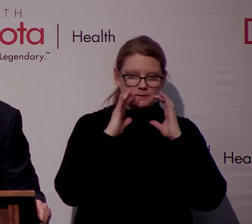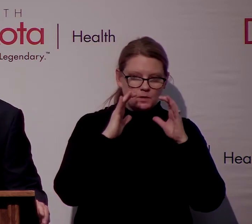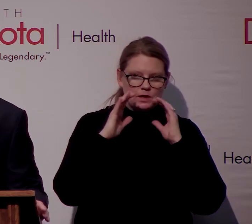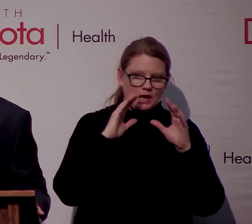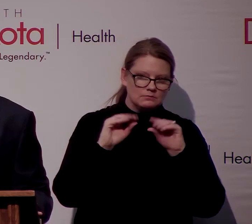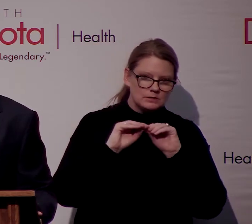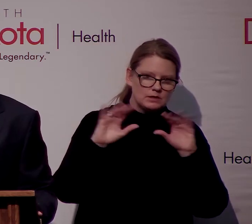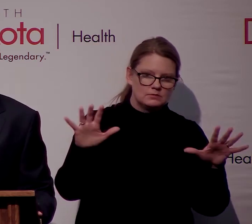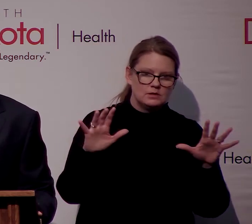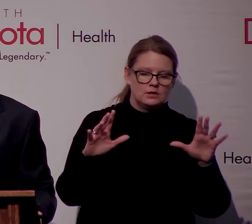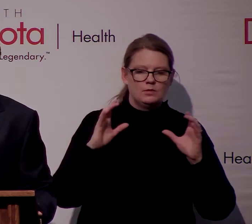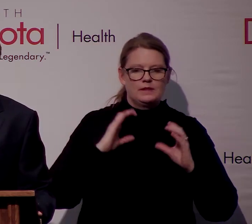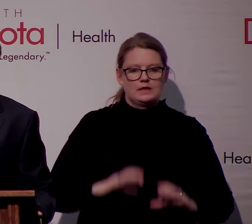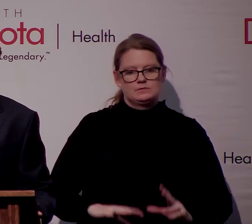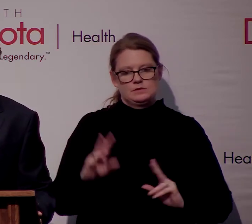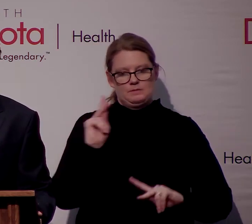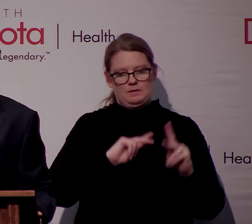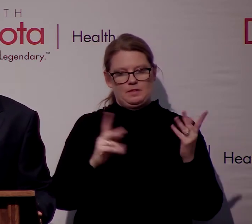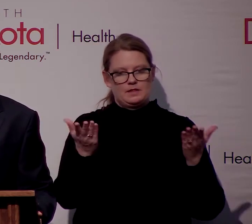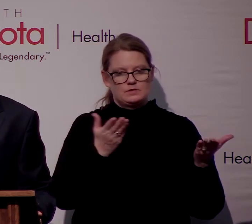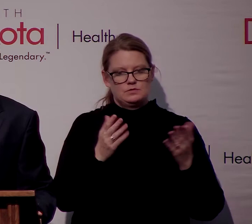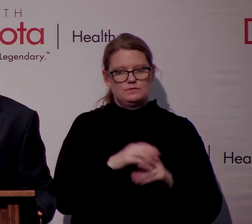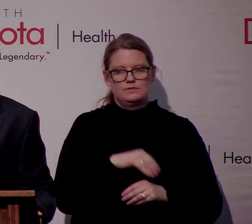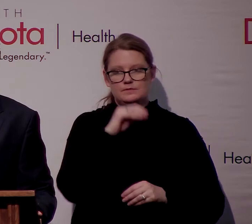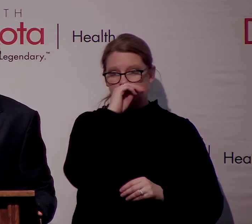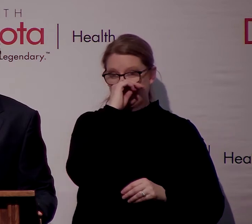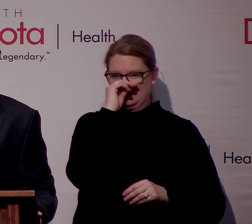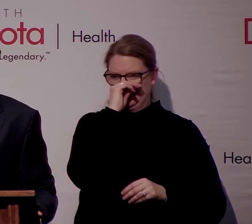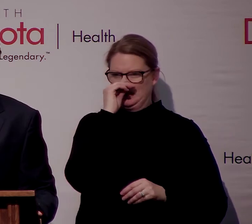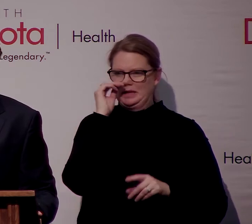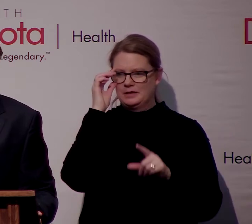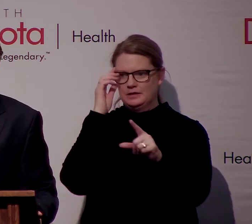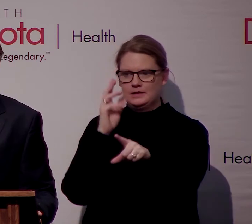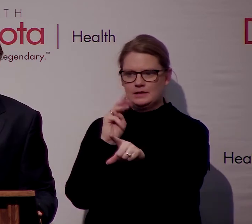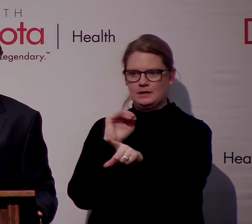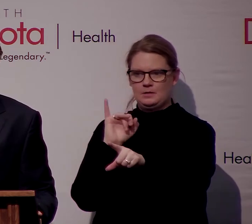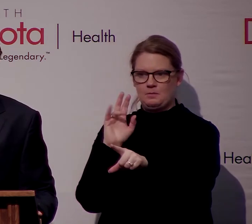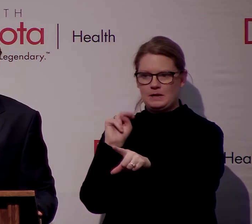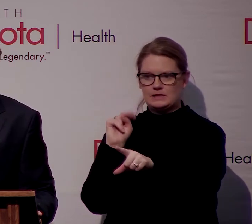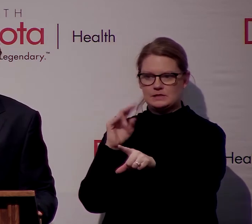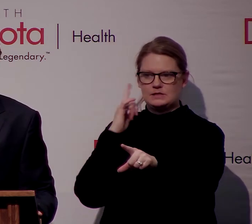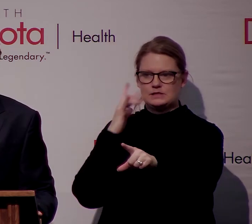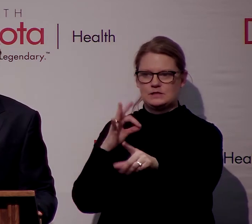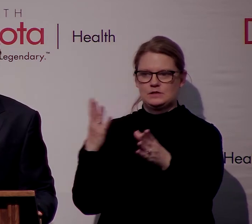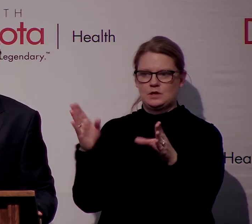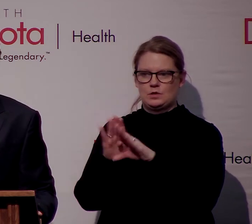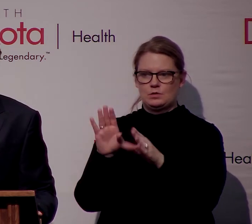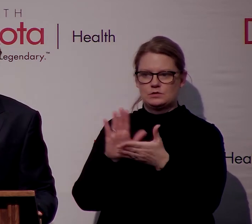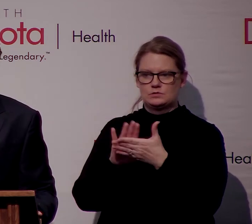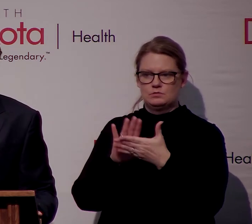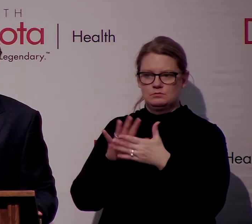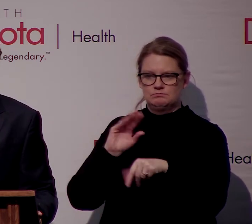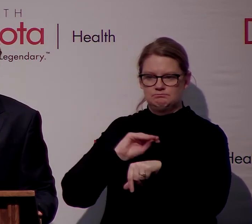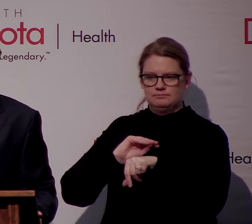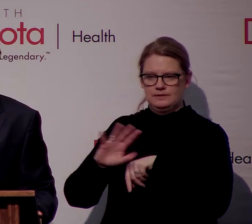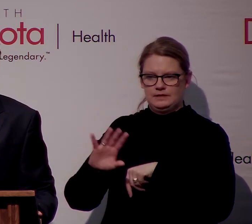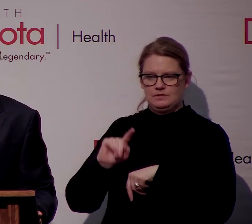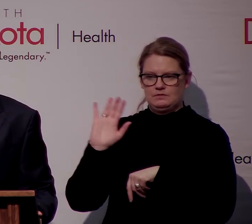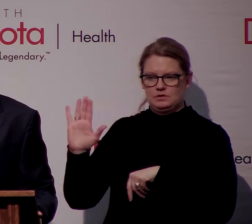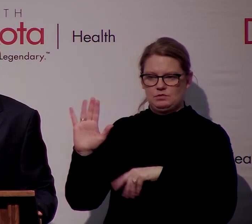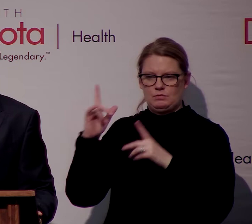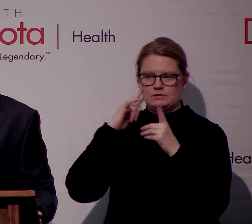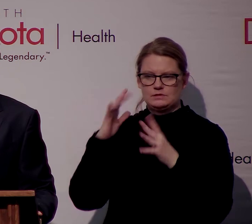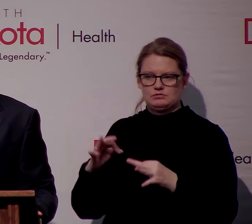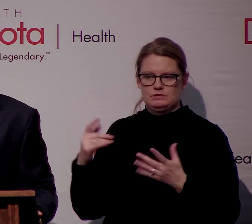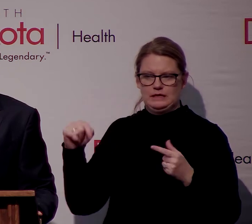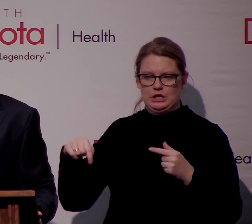their customers and the people that they serve. Did Minnesota's decision to close schools today have any effect on your